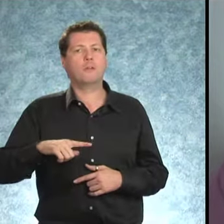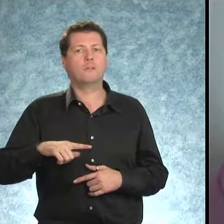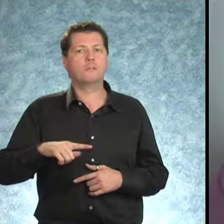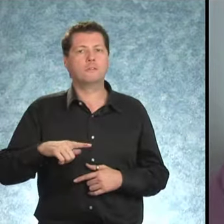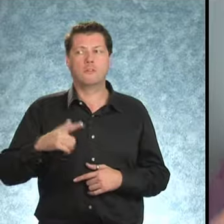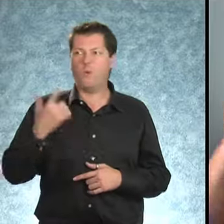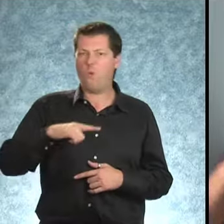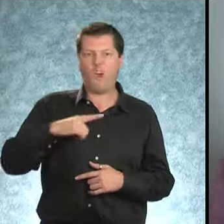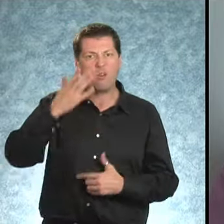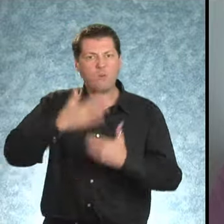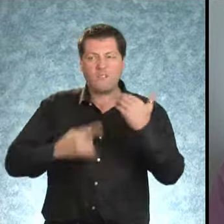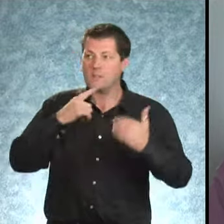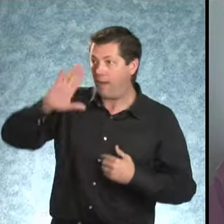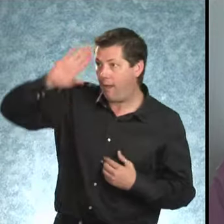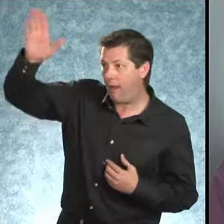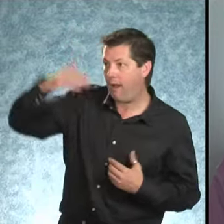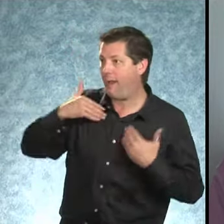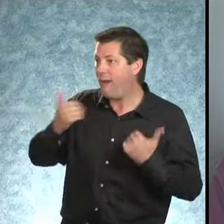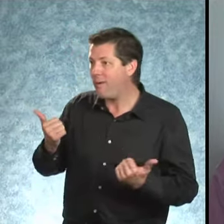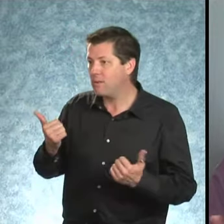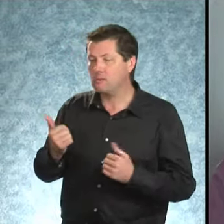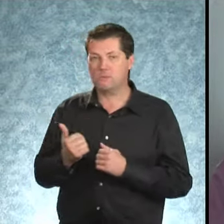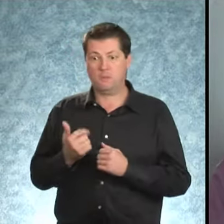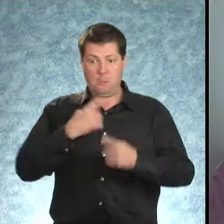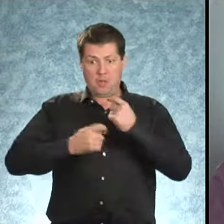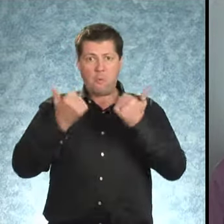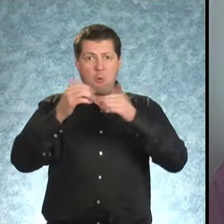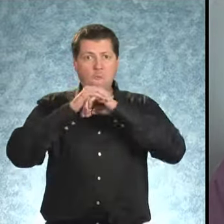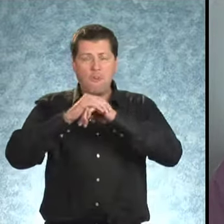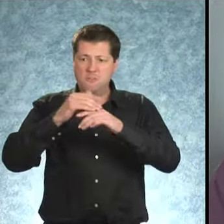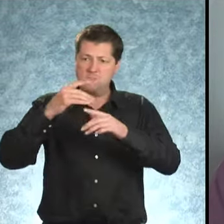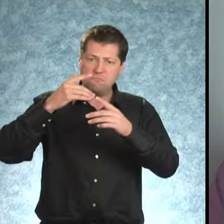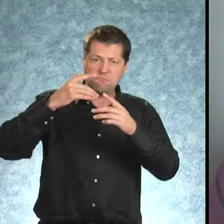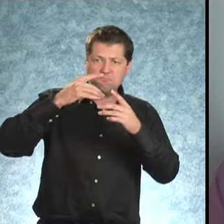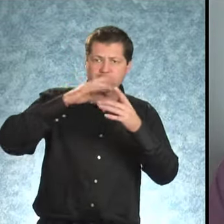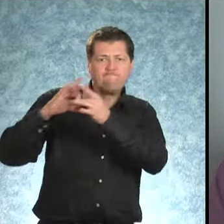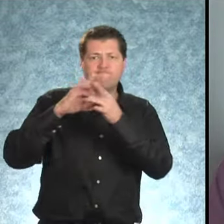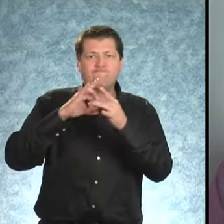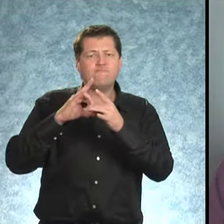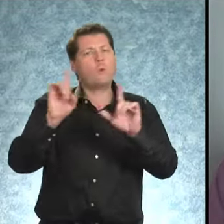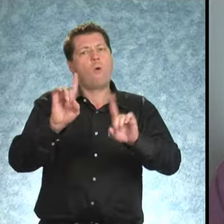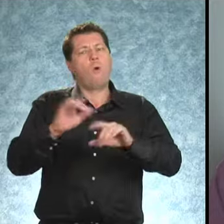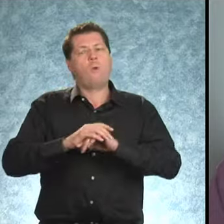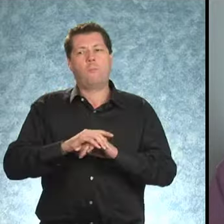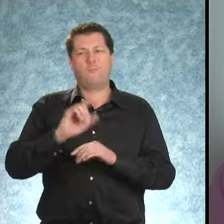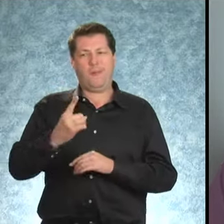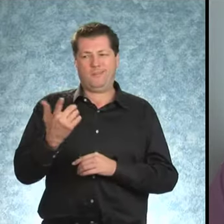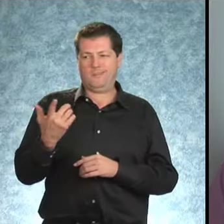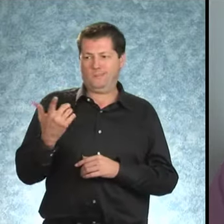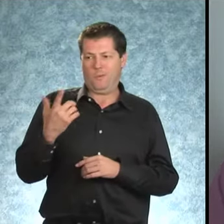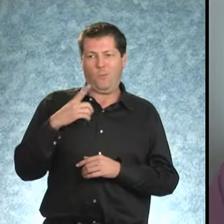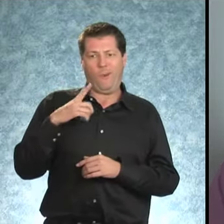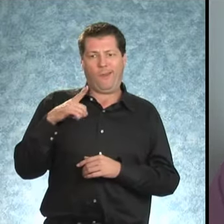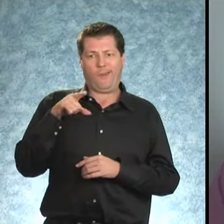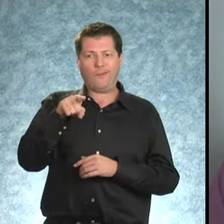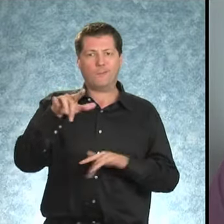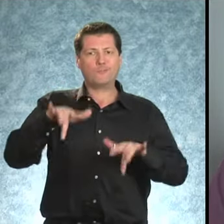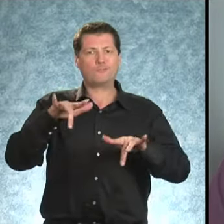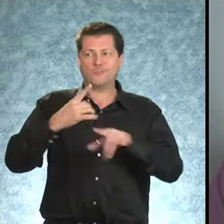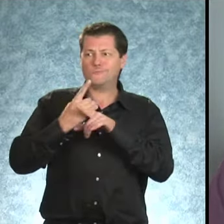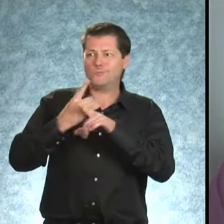put a hand up and said, g'day, how you going? You don't have to live in each other's back pockets, but why haven't you talked to your